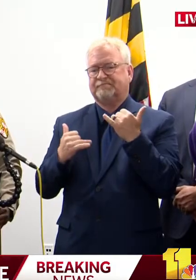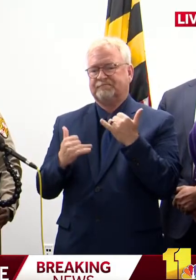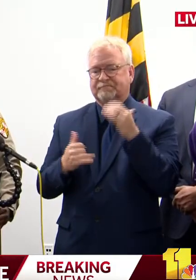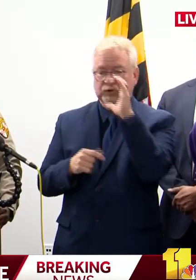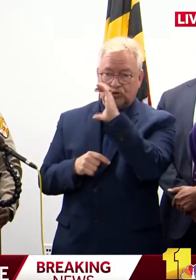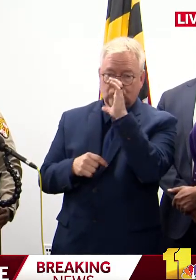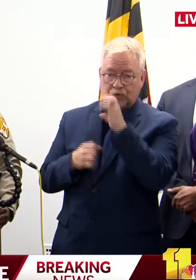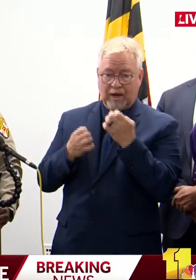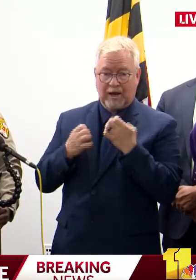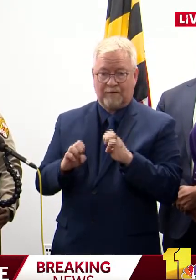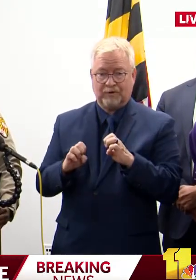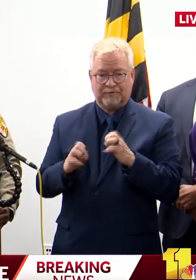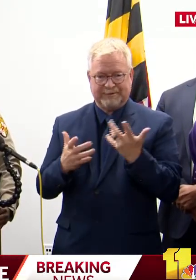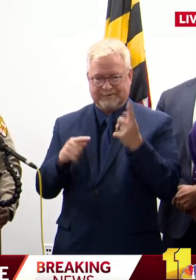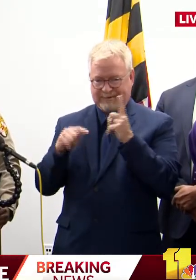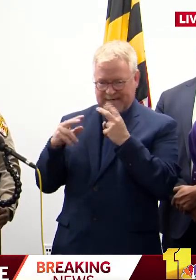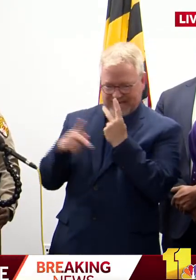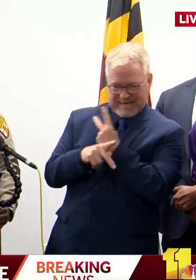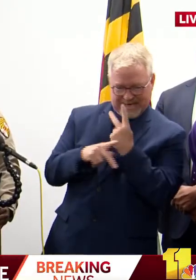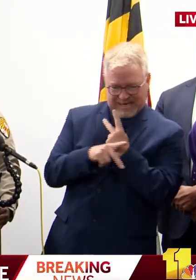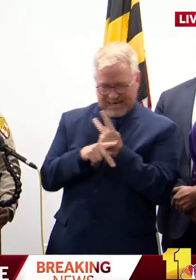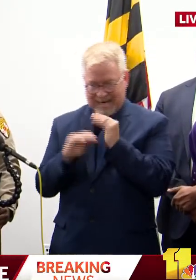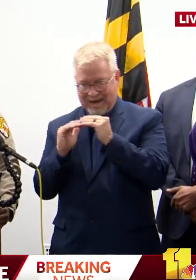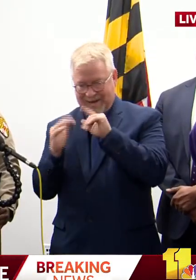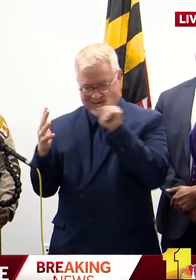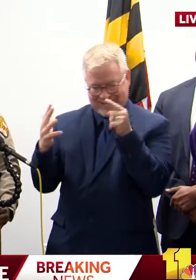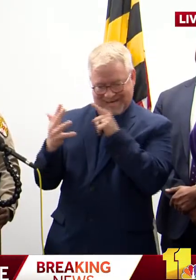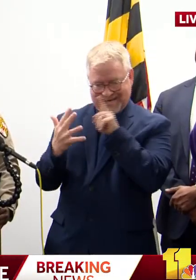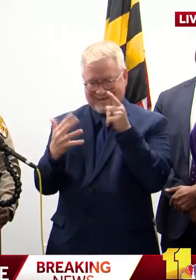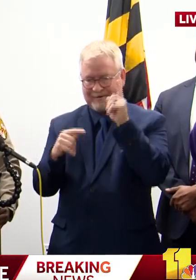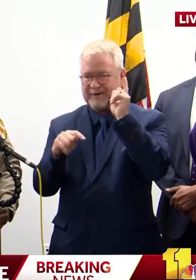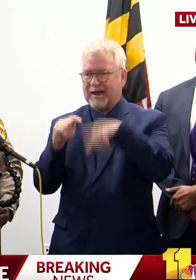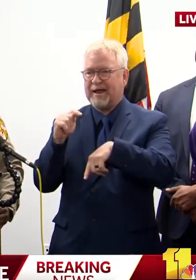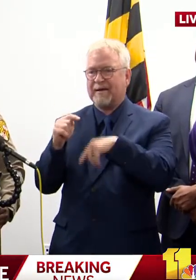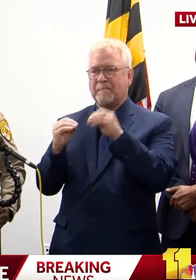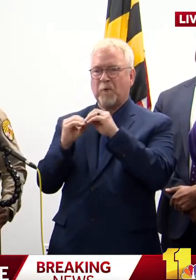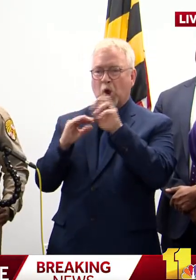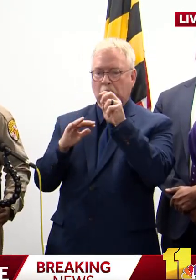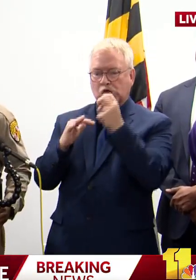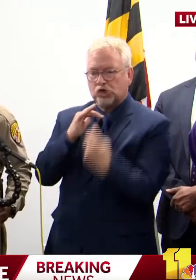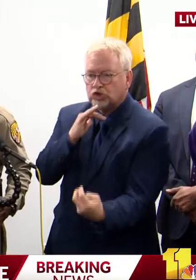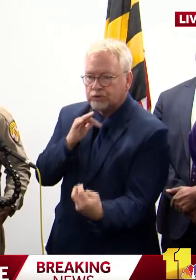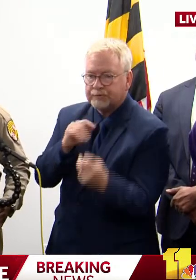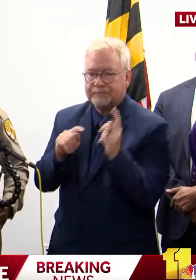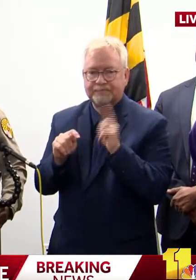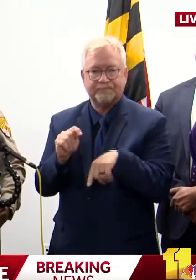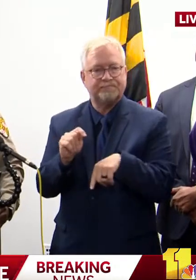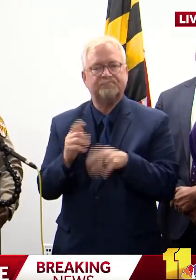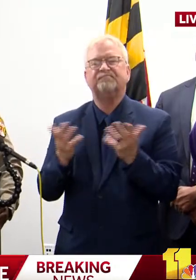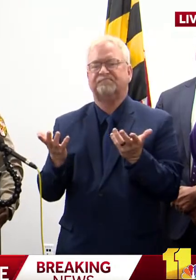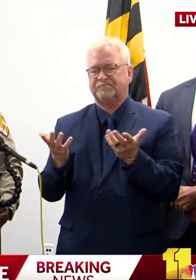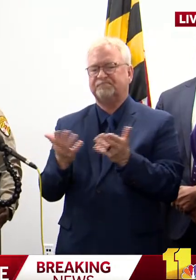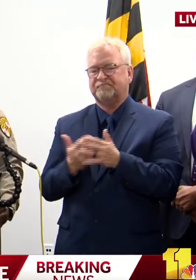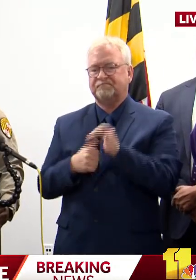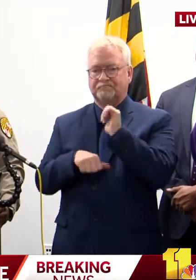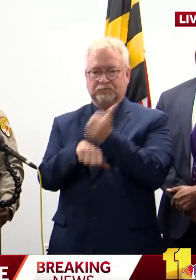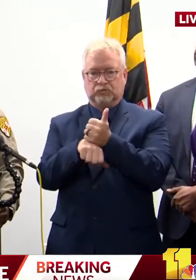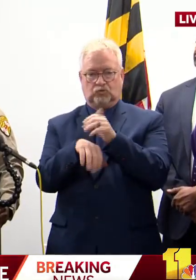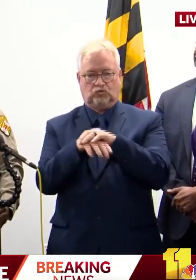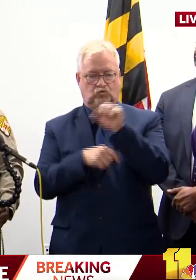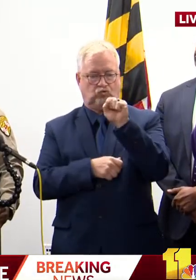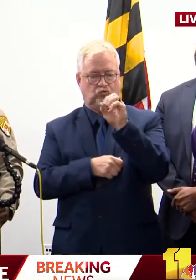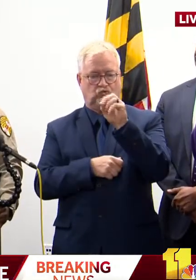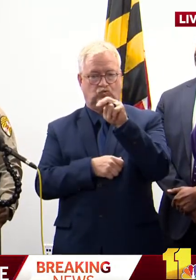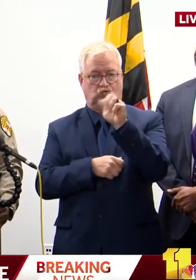efforts in the areas around this wreckage, and based on sonar scans, we firmly